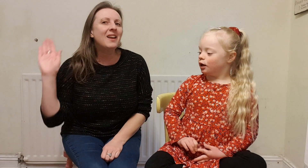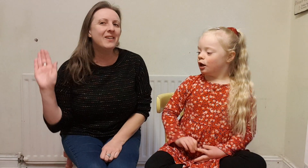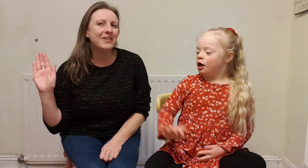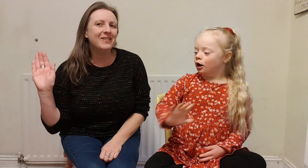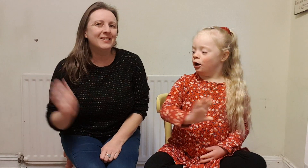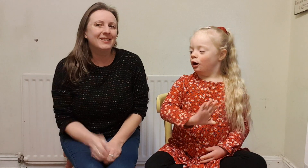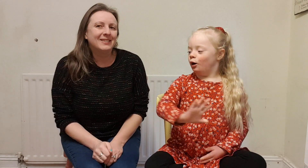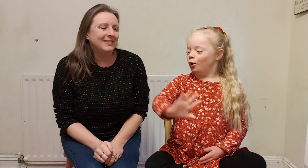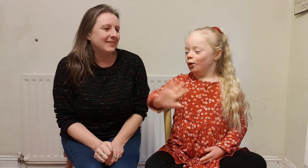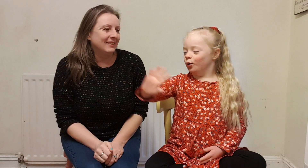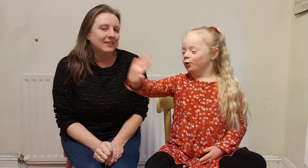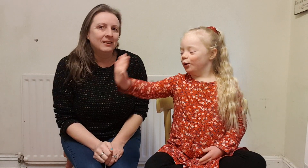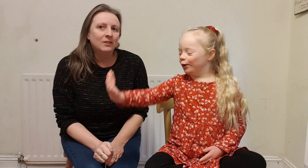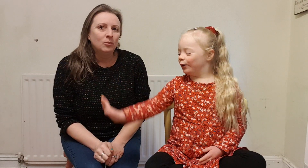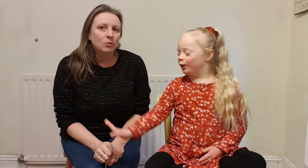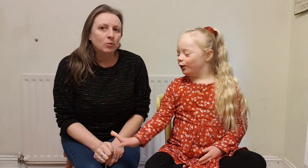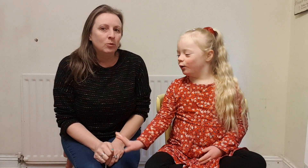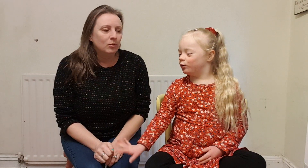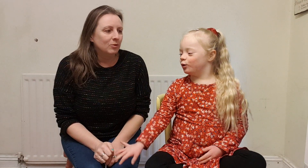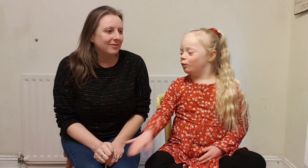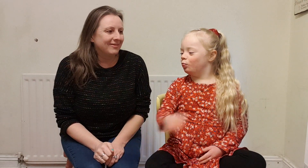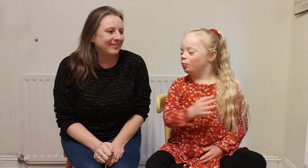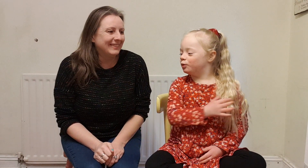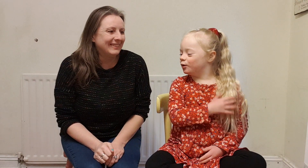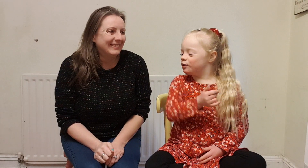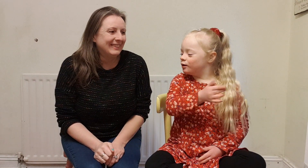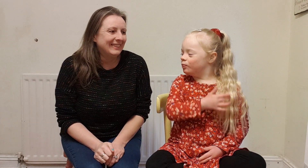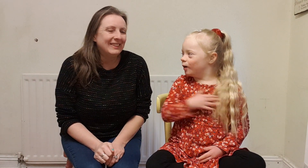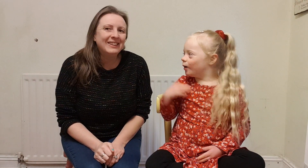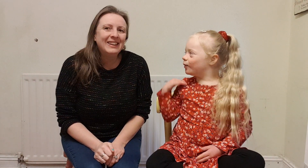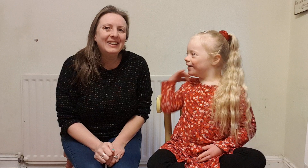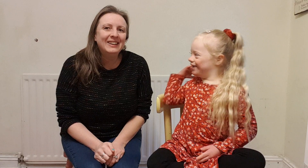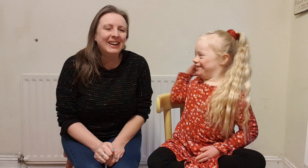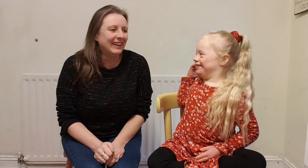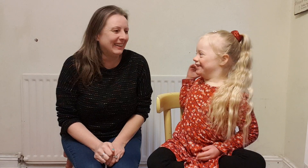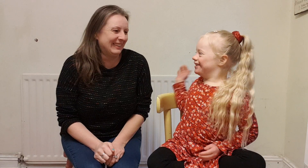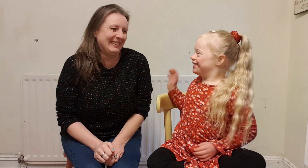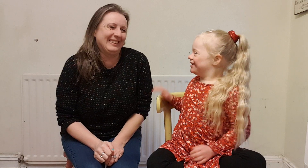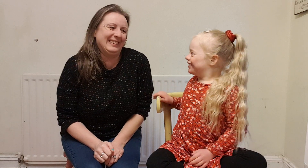Hello. Hello. Good morning.